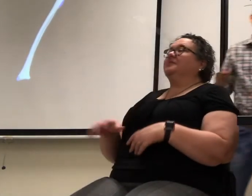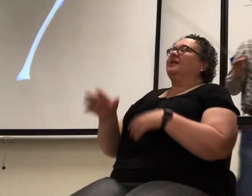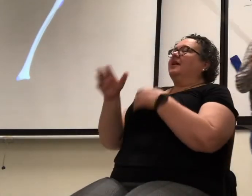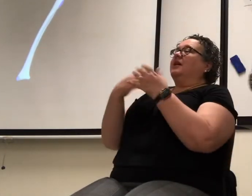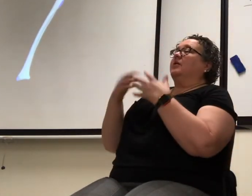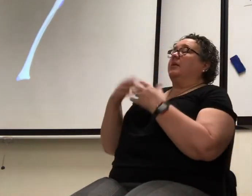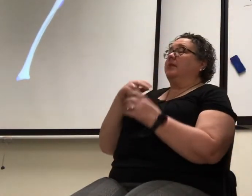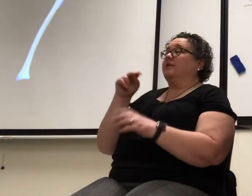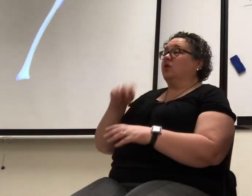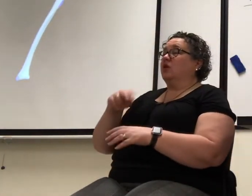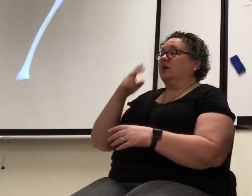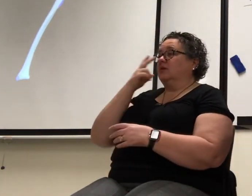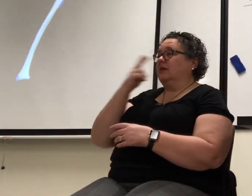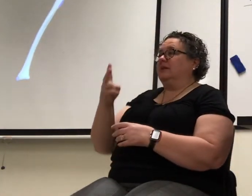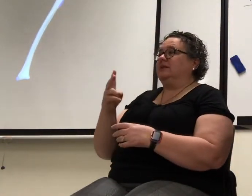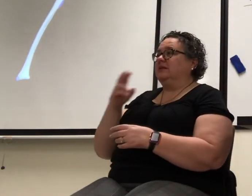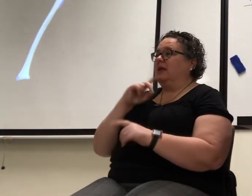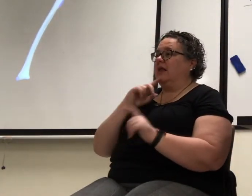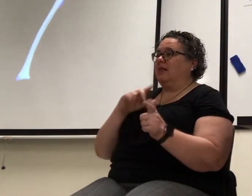right.